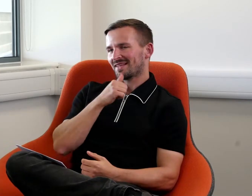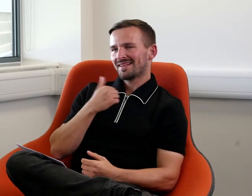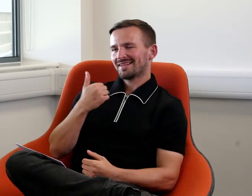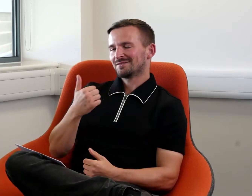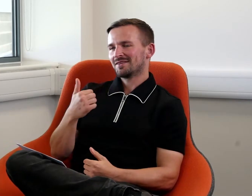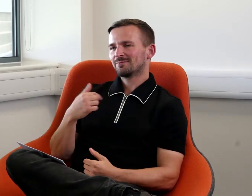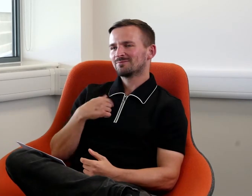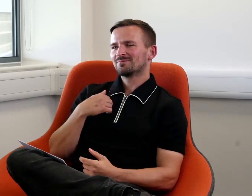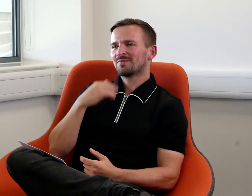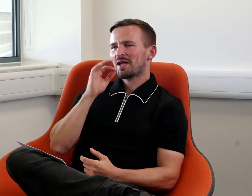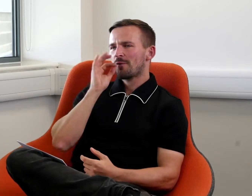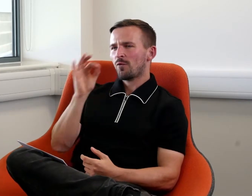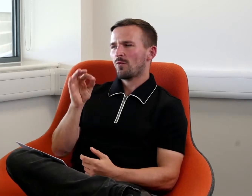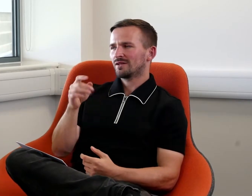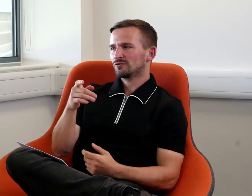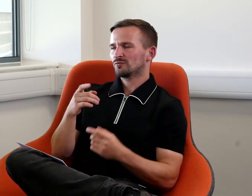Oh, that's lovely.